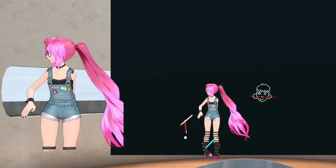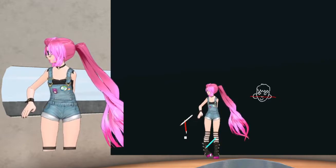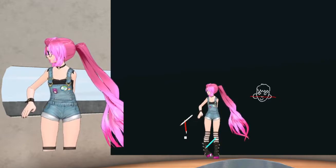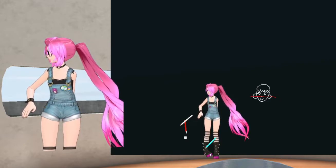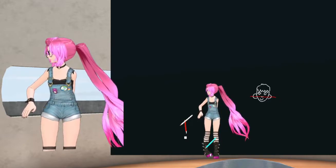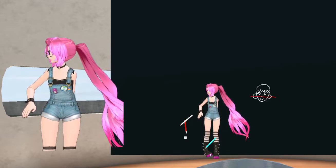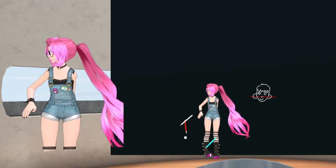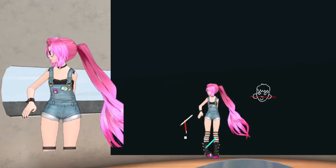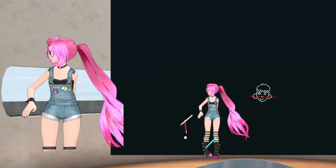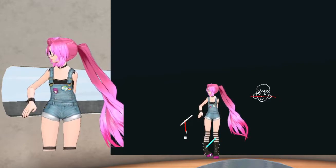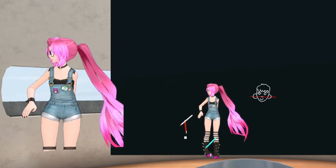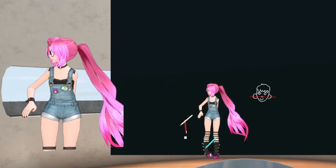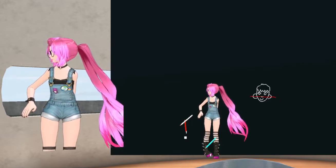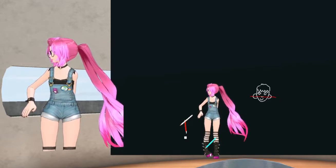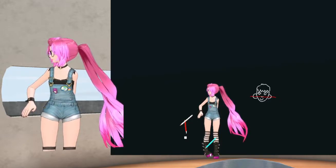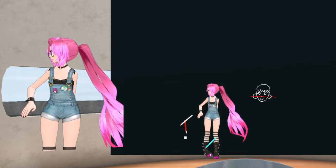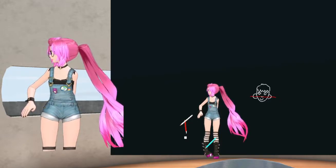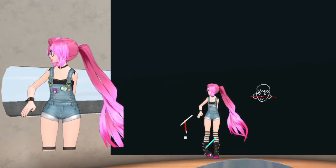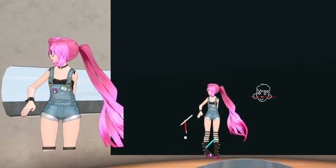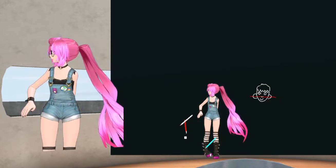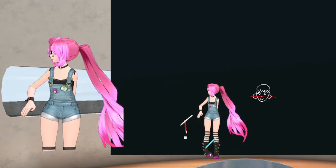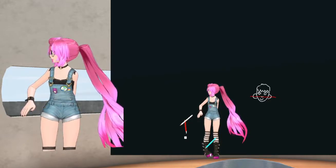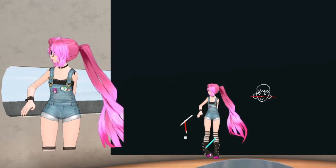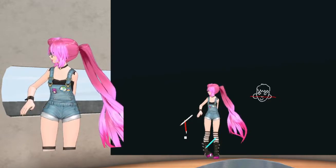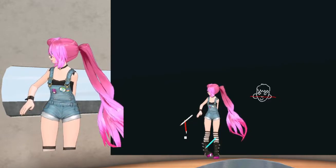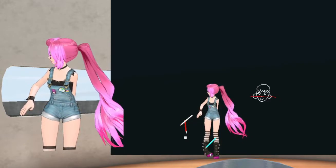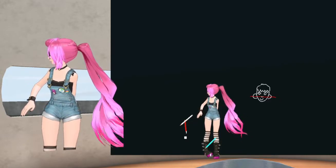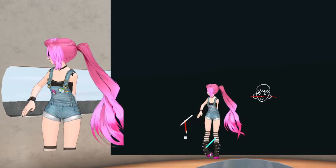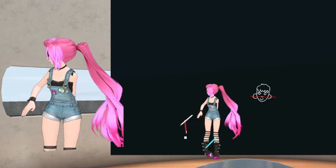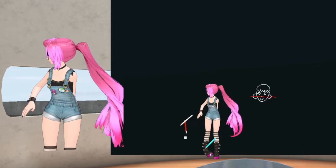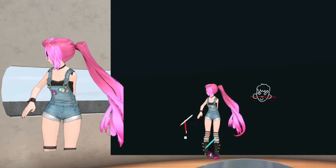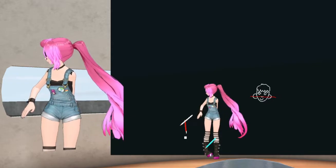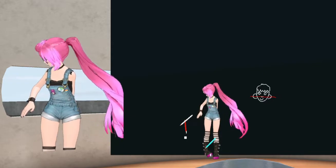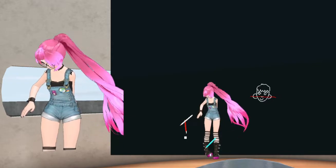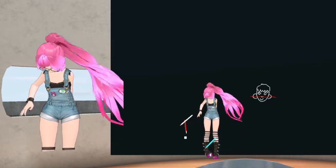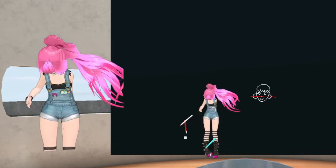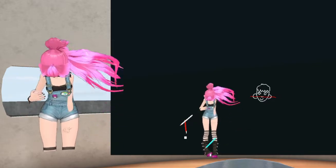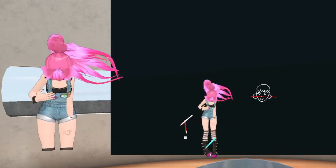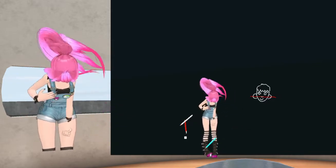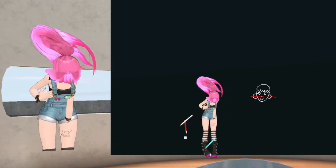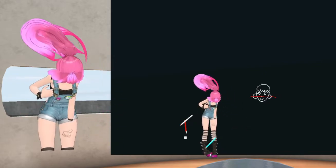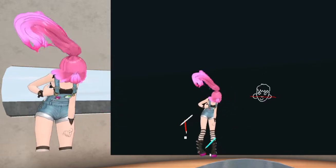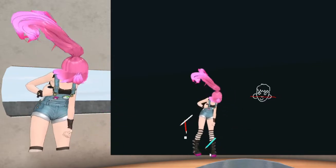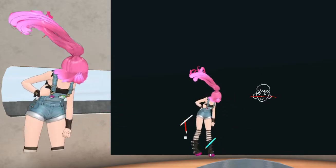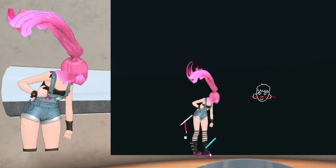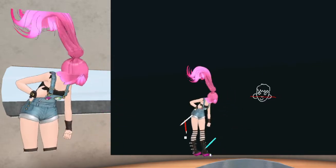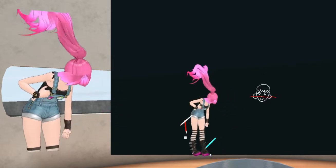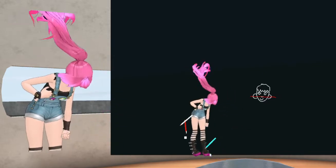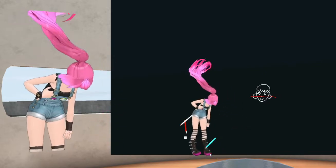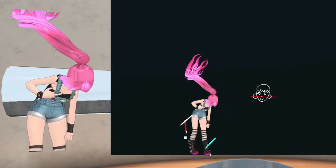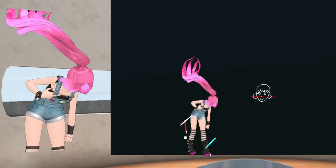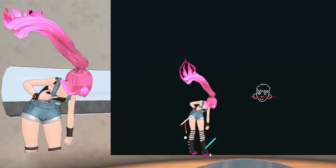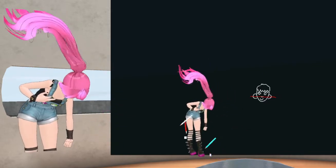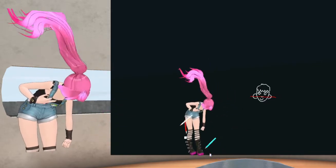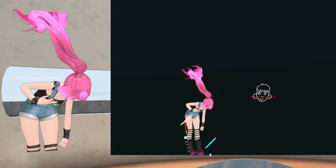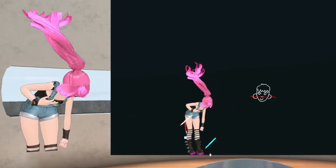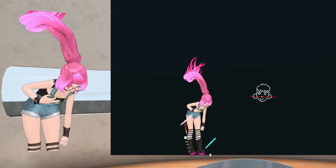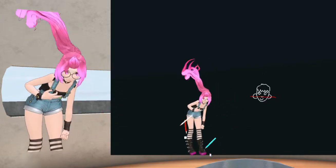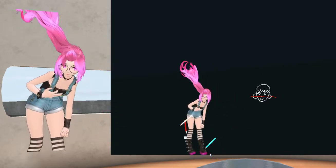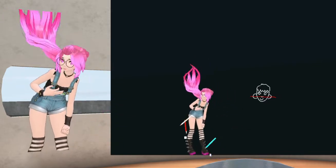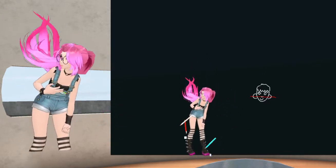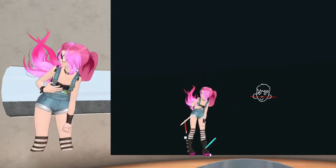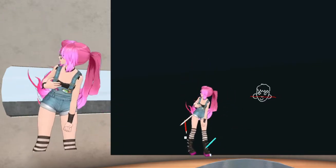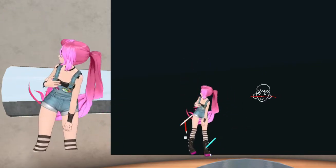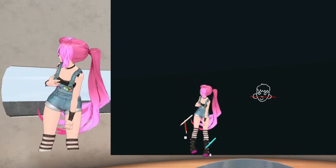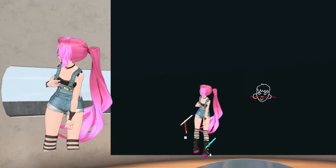body, and then reconnect your full body again. Yeah. My full body? So, yeah, so what happens is Steam VR. Turn it off and then back